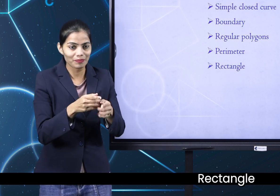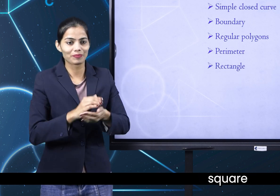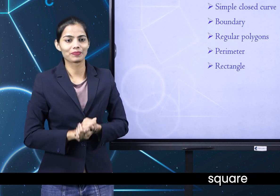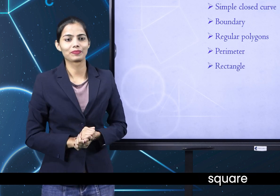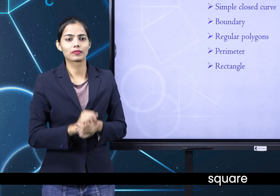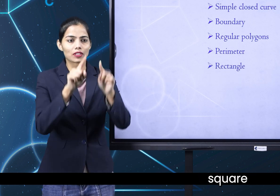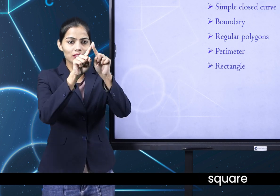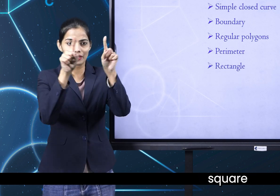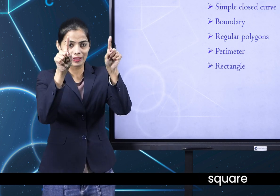square,